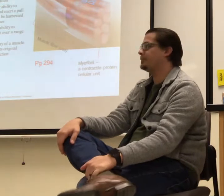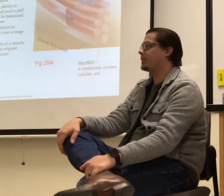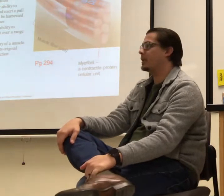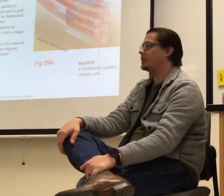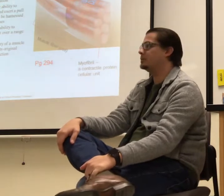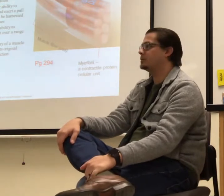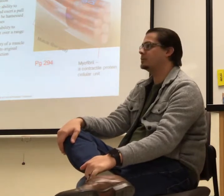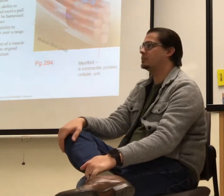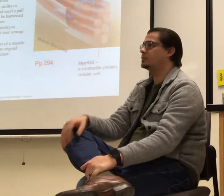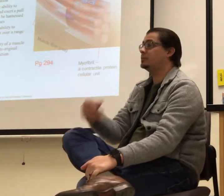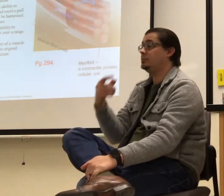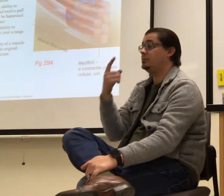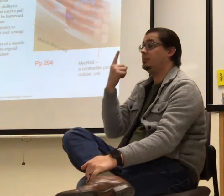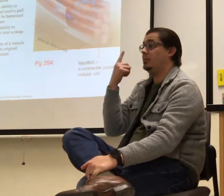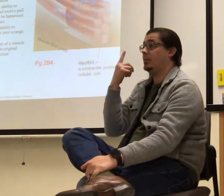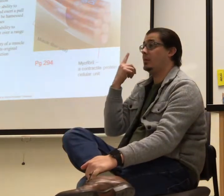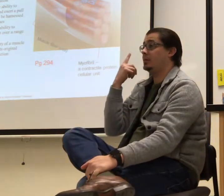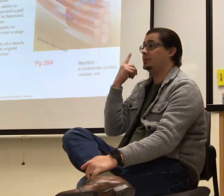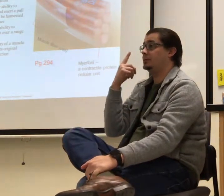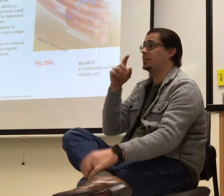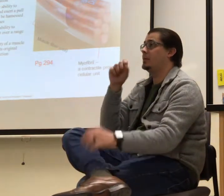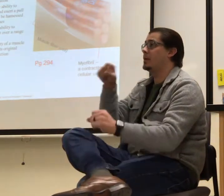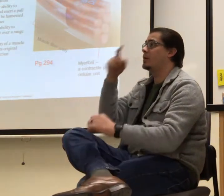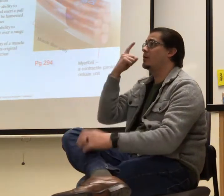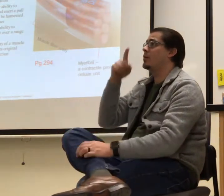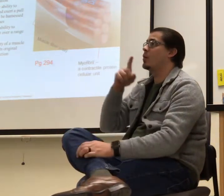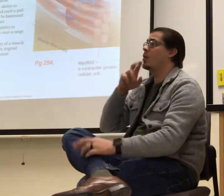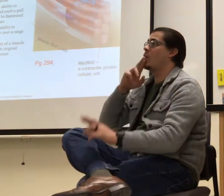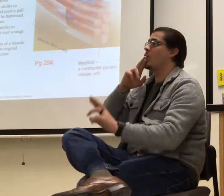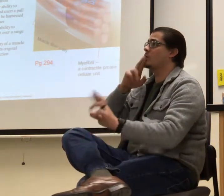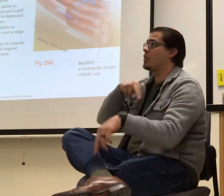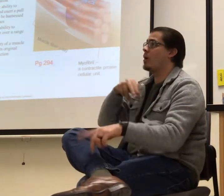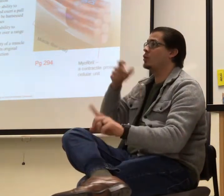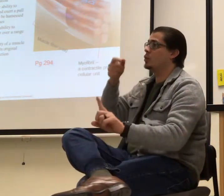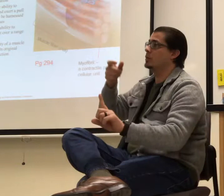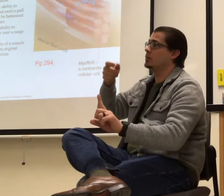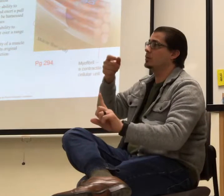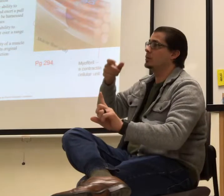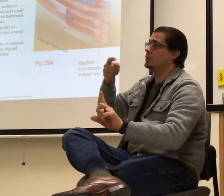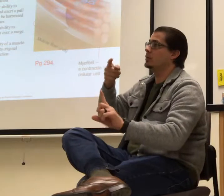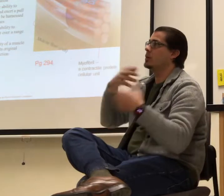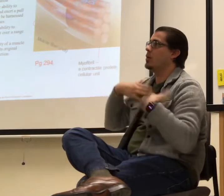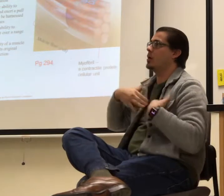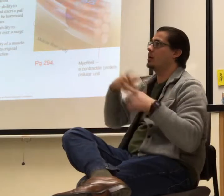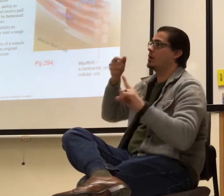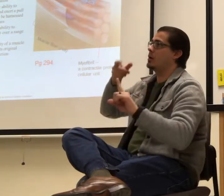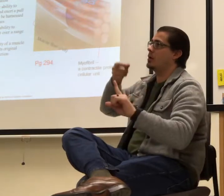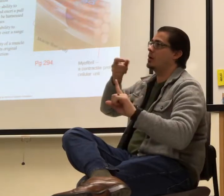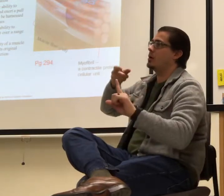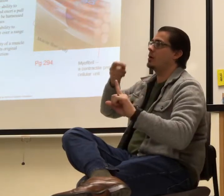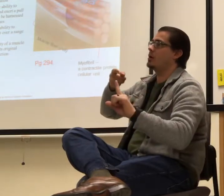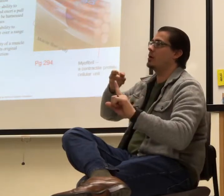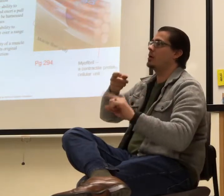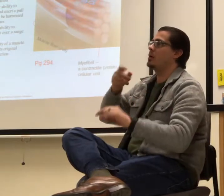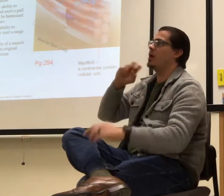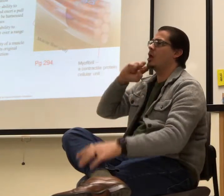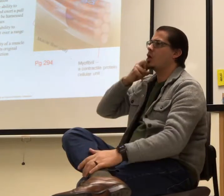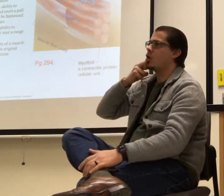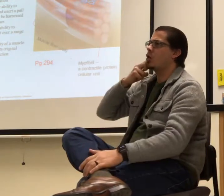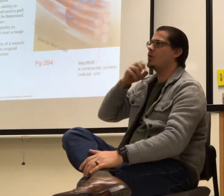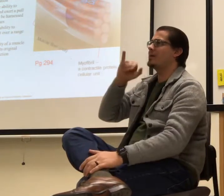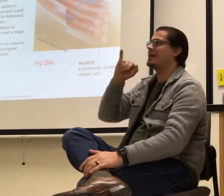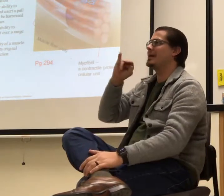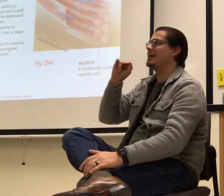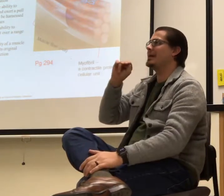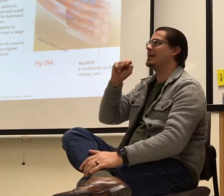So what I say on the slide is it's the ability to respond to this stimulation. So in the body, nerves innervate